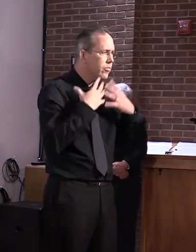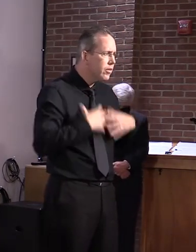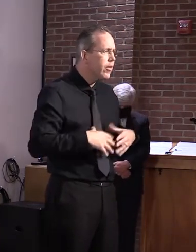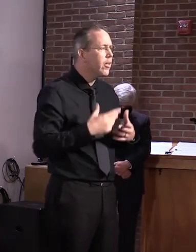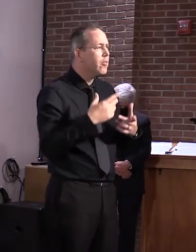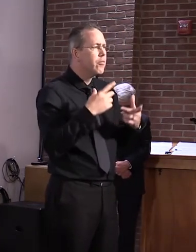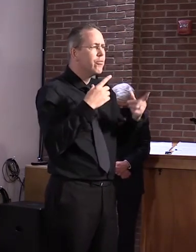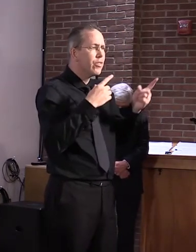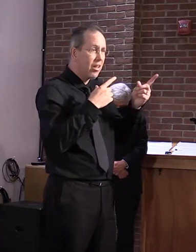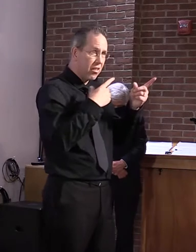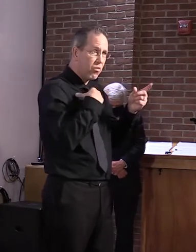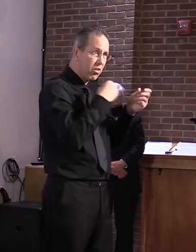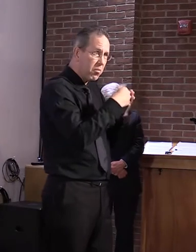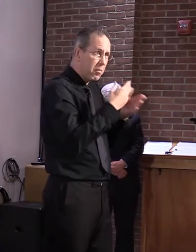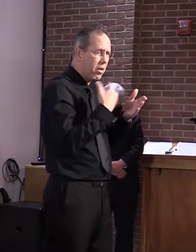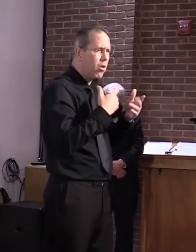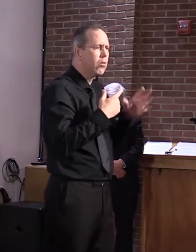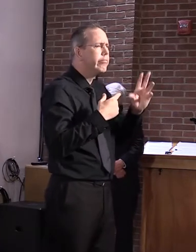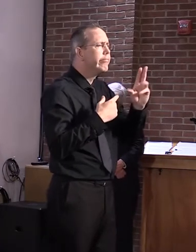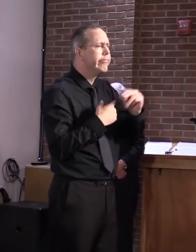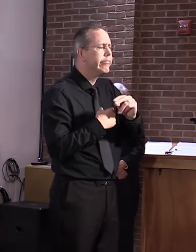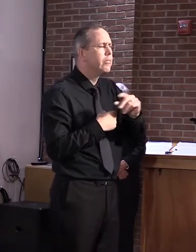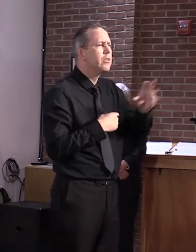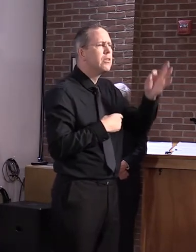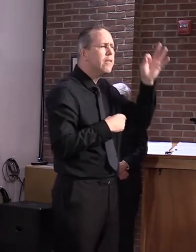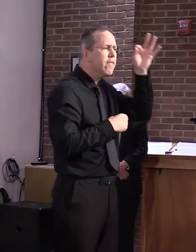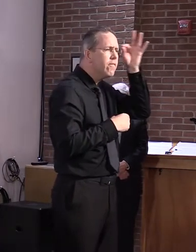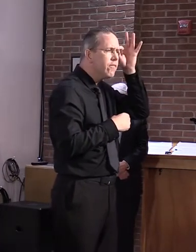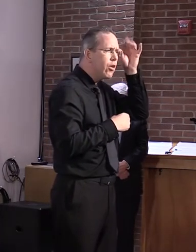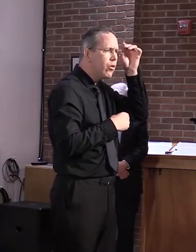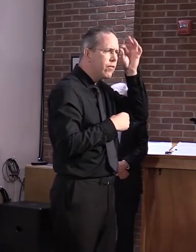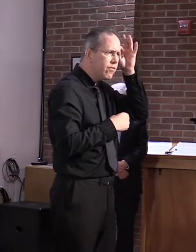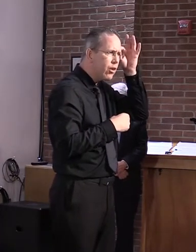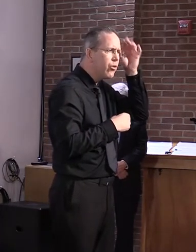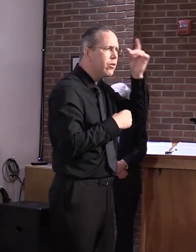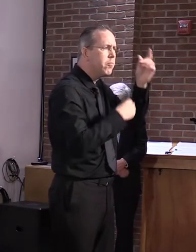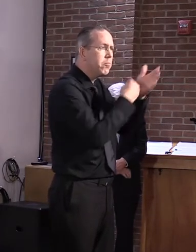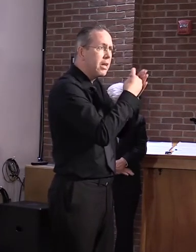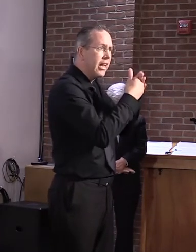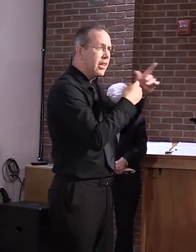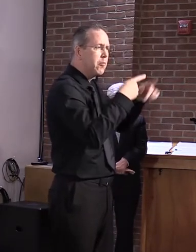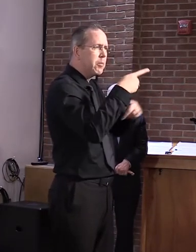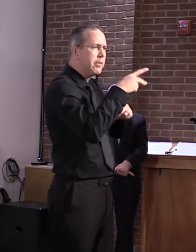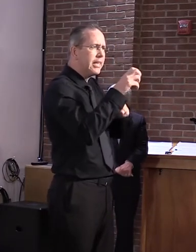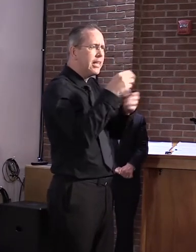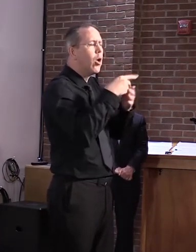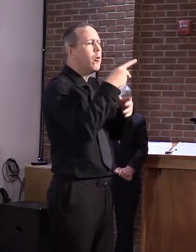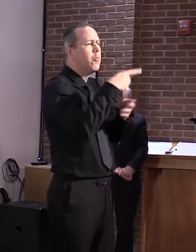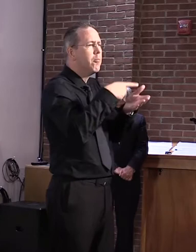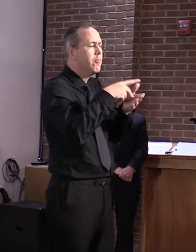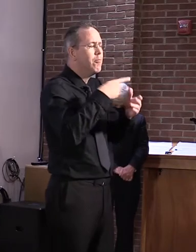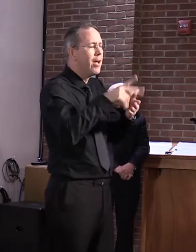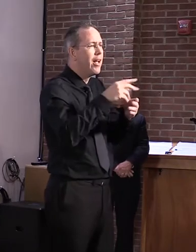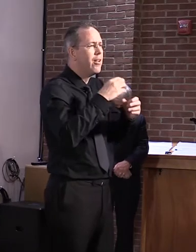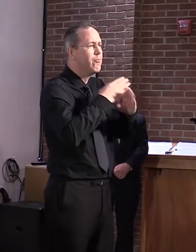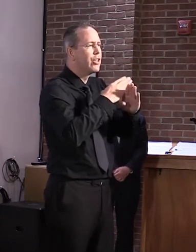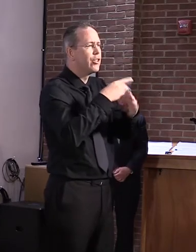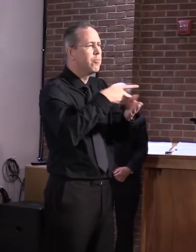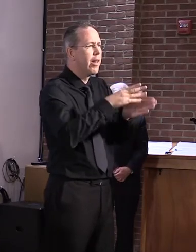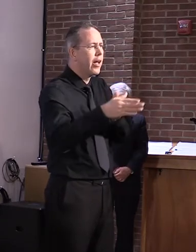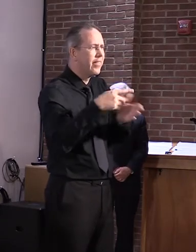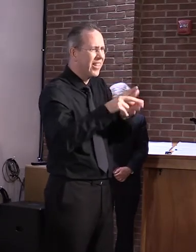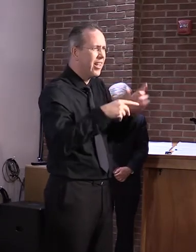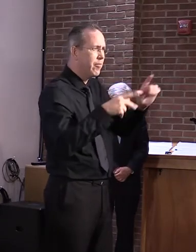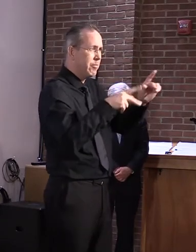reach out about, because it does not preclude you from applying. We just are making sure that folks know you can't use it for